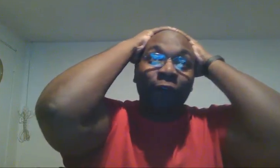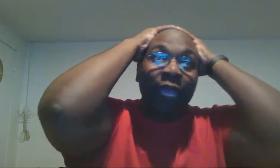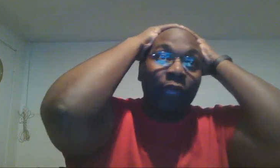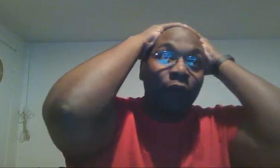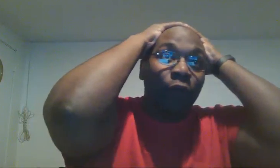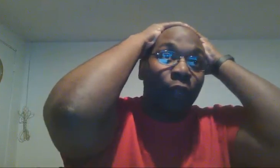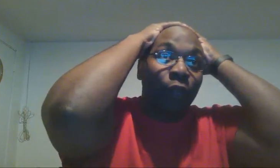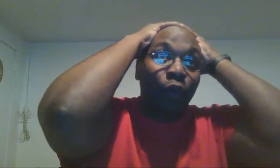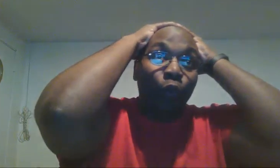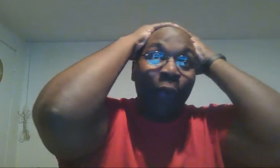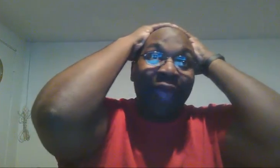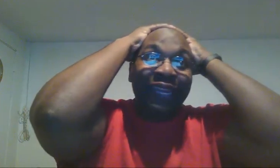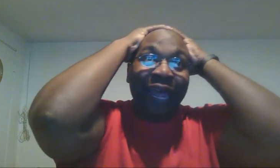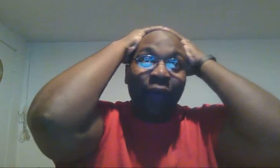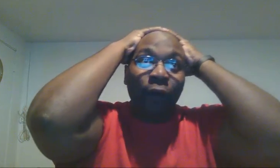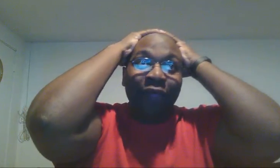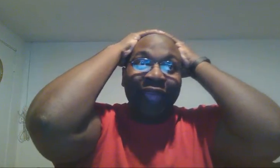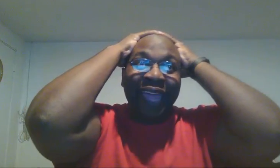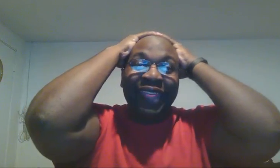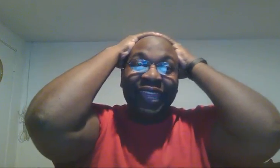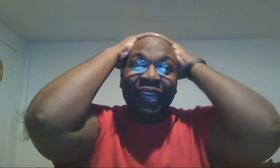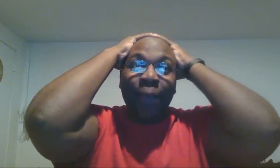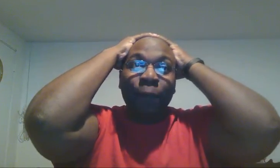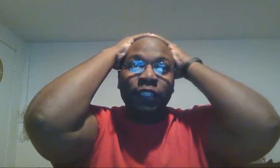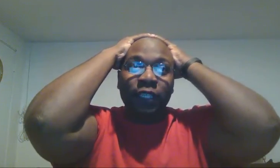healed right now in the name of Jesus.